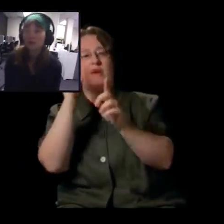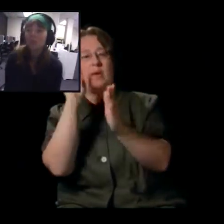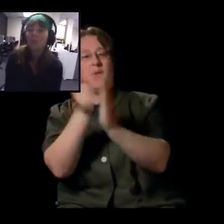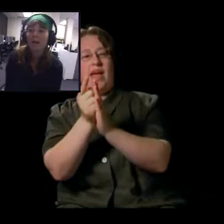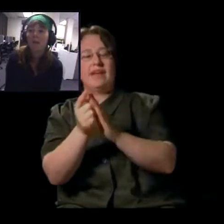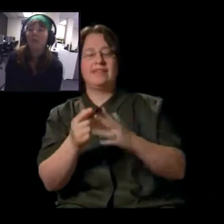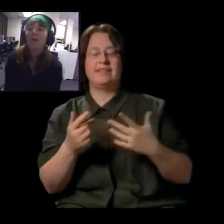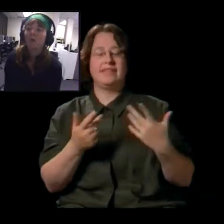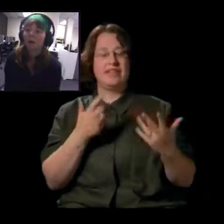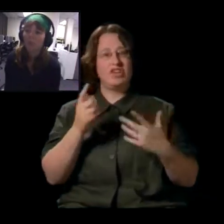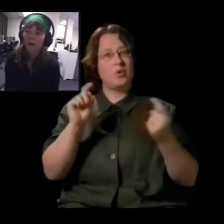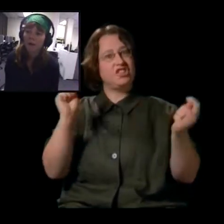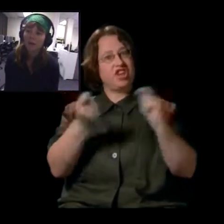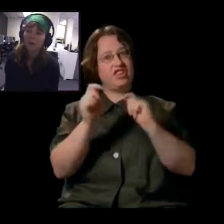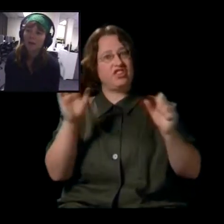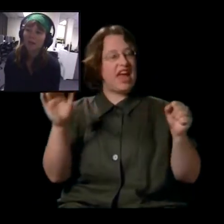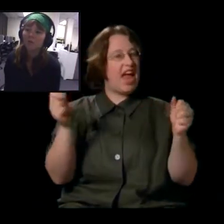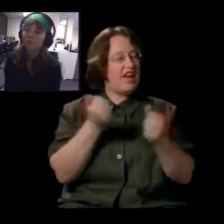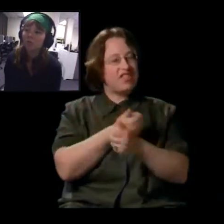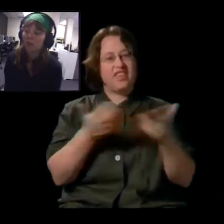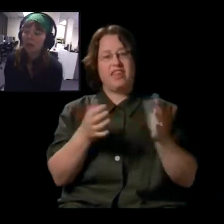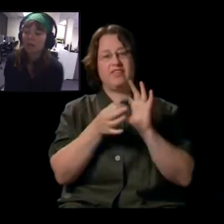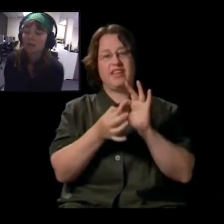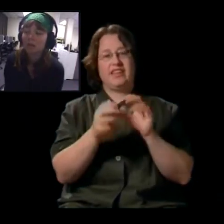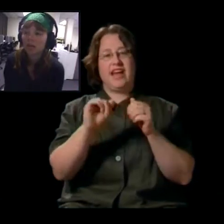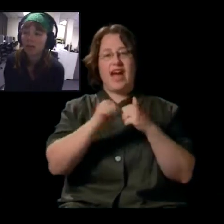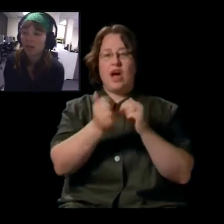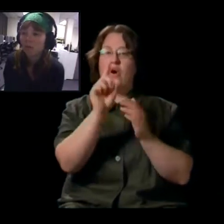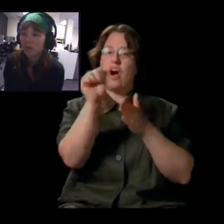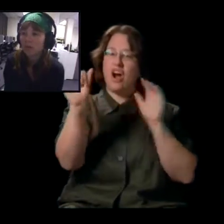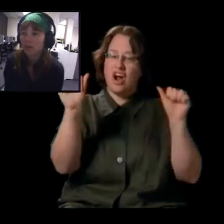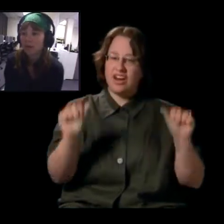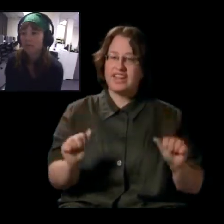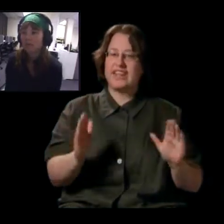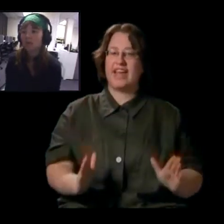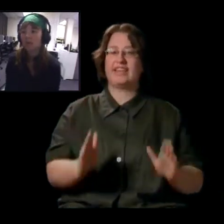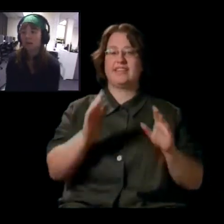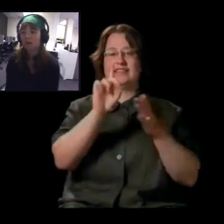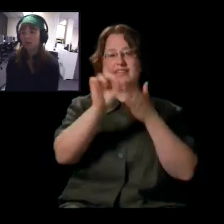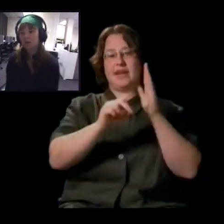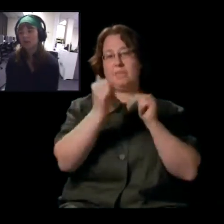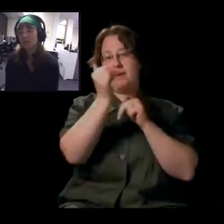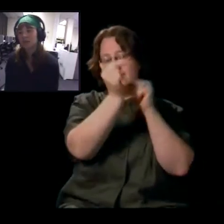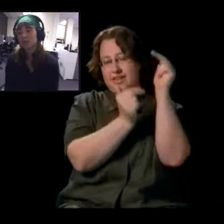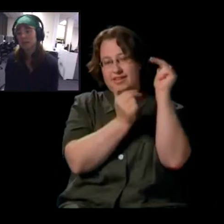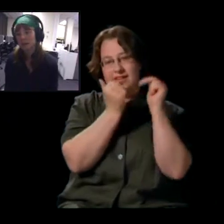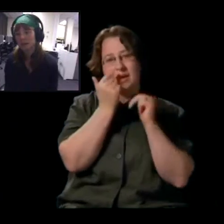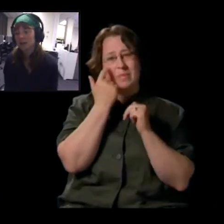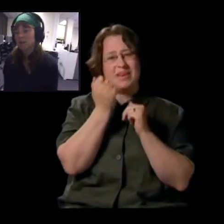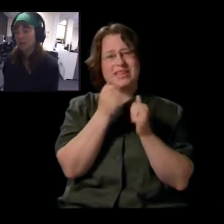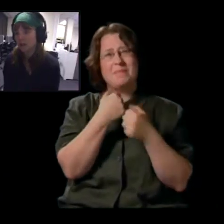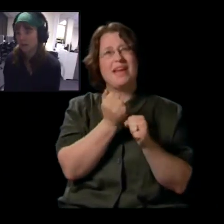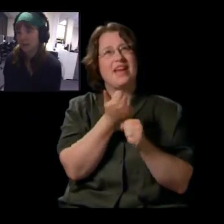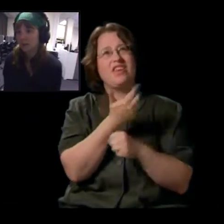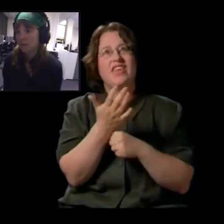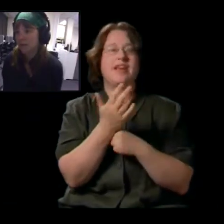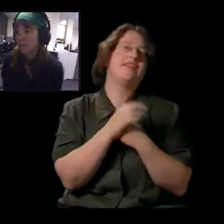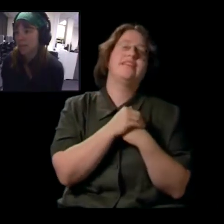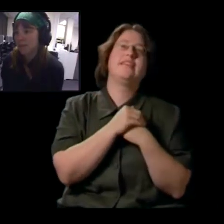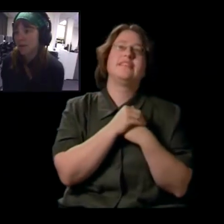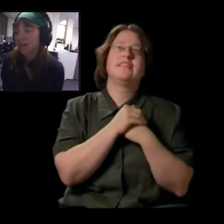Braille, you add that right away. And it changed everything related to architecture and designing